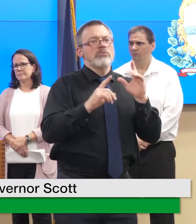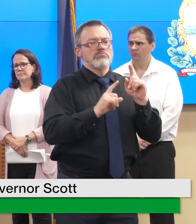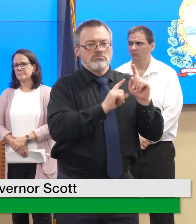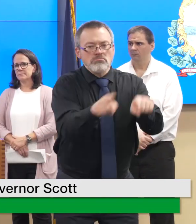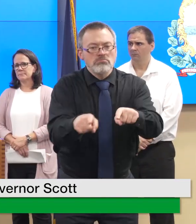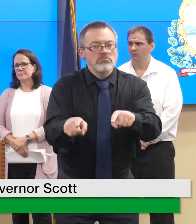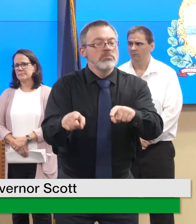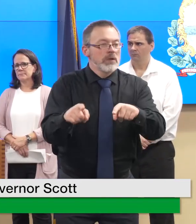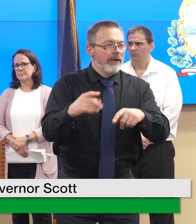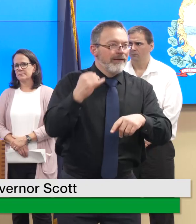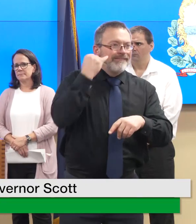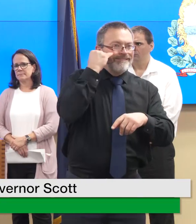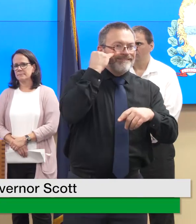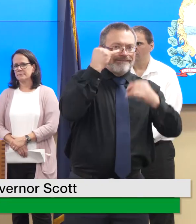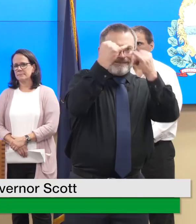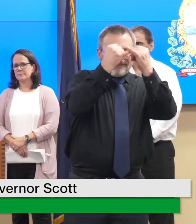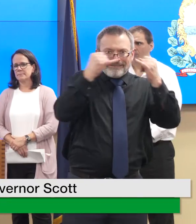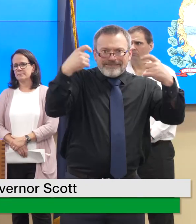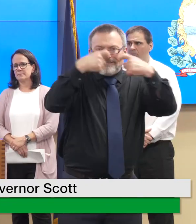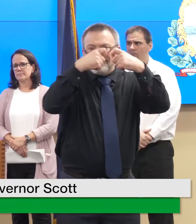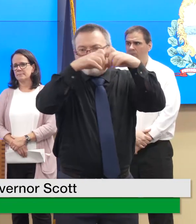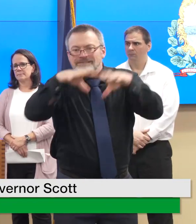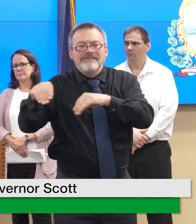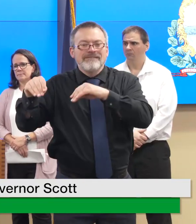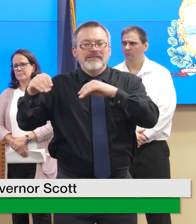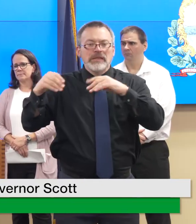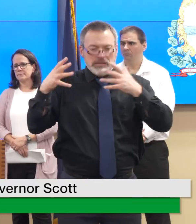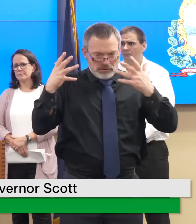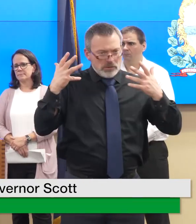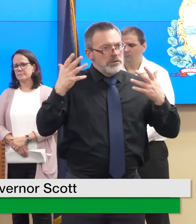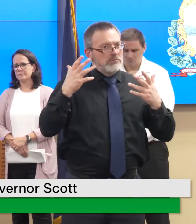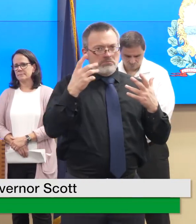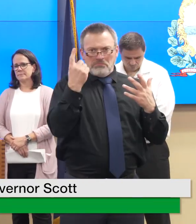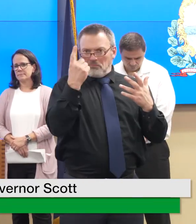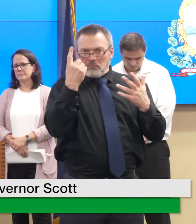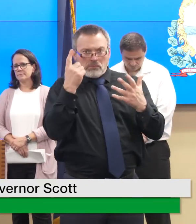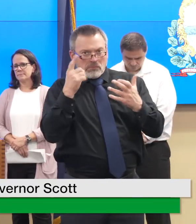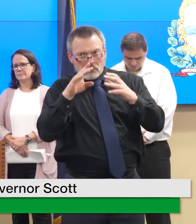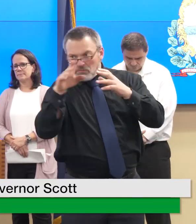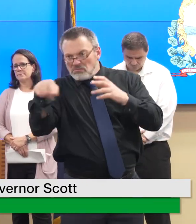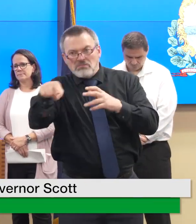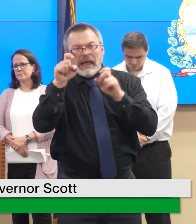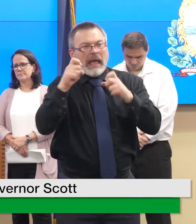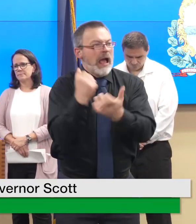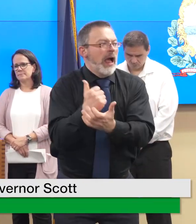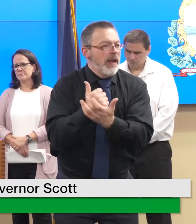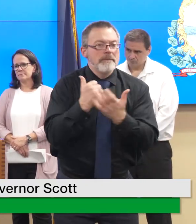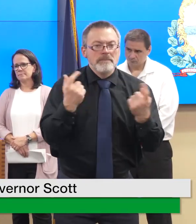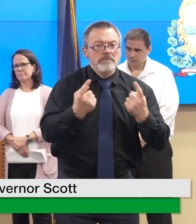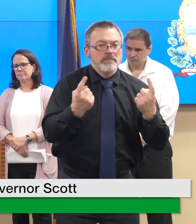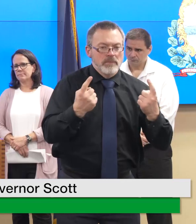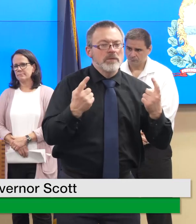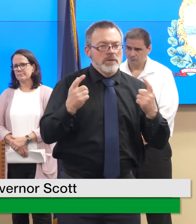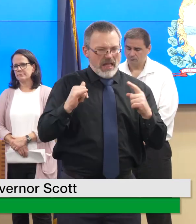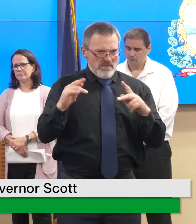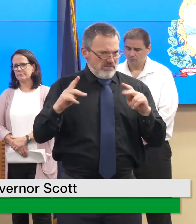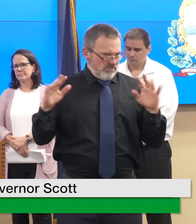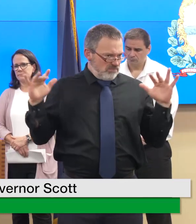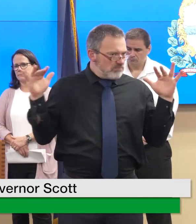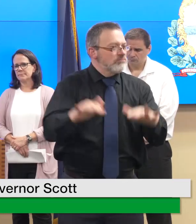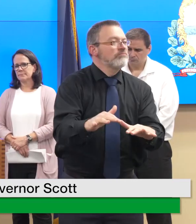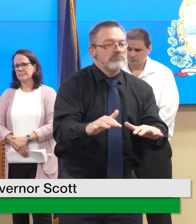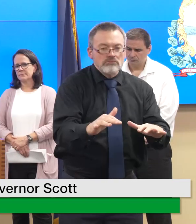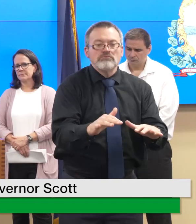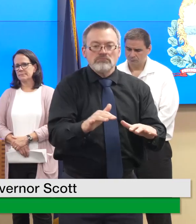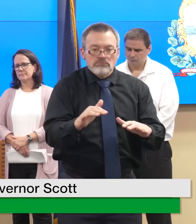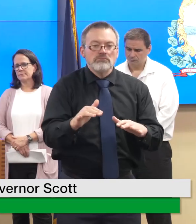or whatever it is, somebody needs help, the local first responders go. And again, they very quickly feed information back to